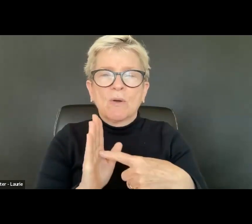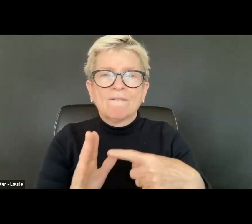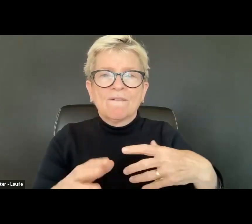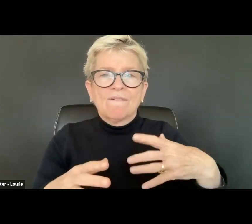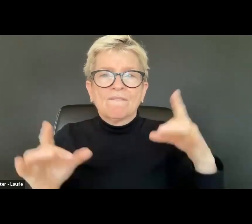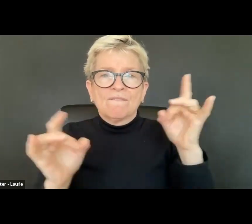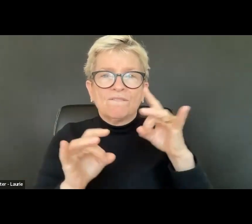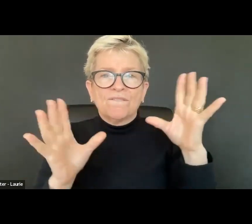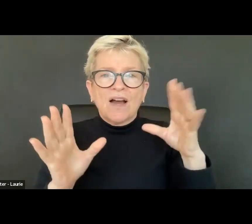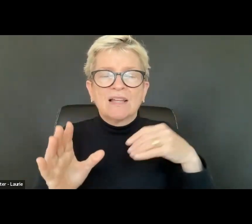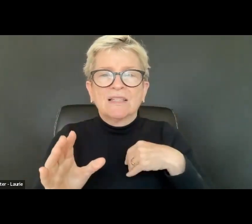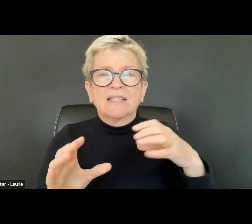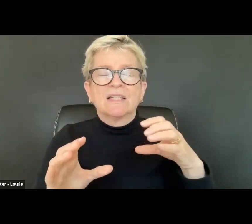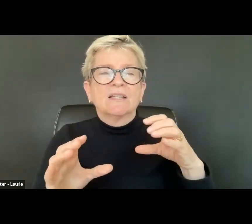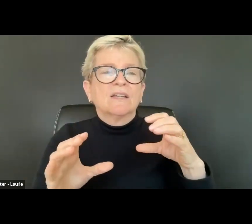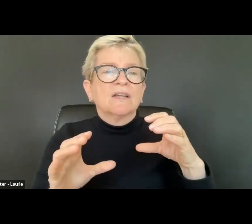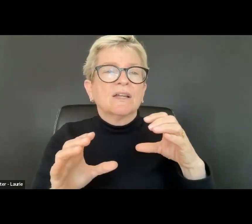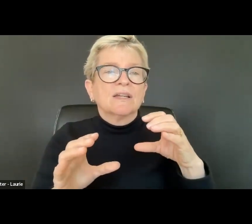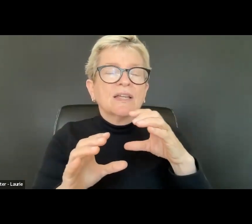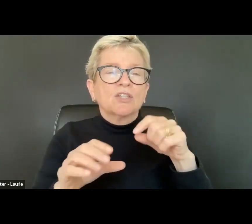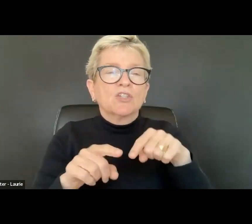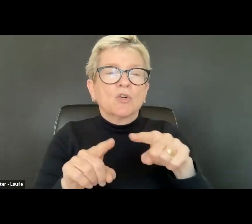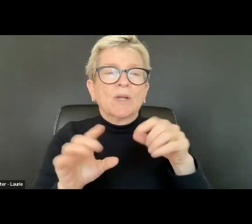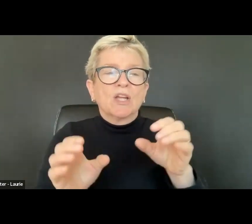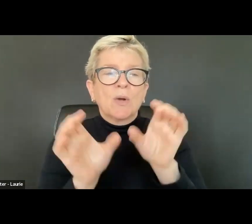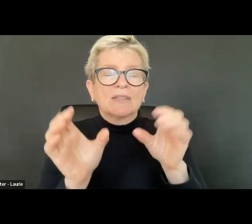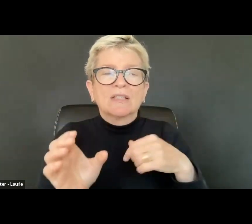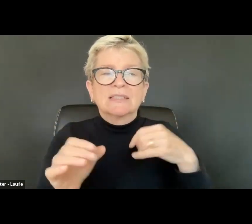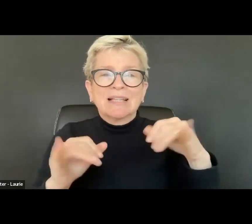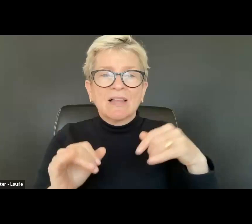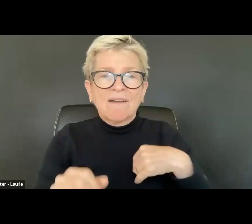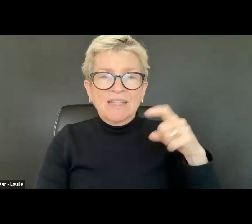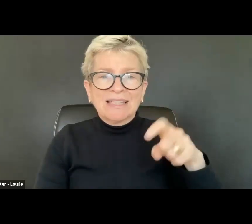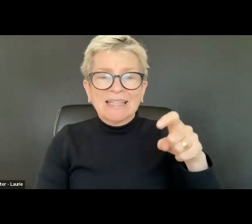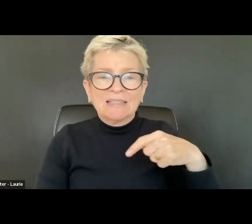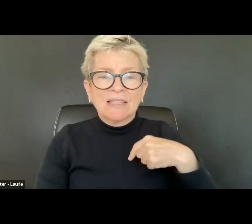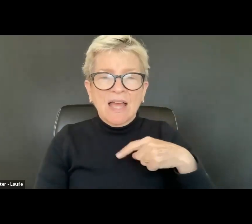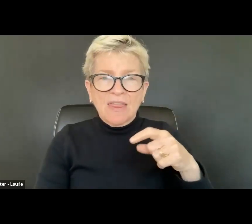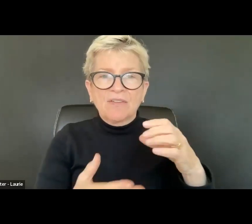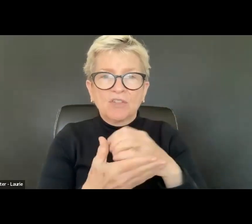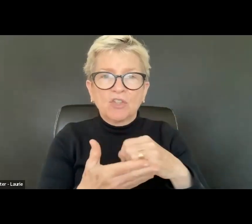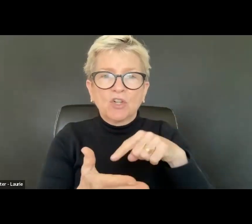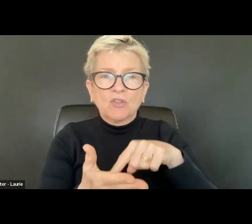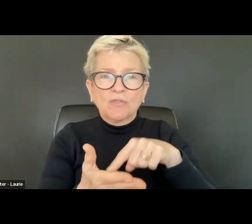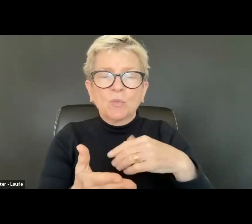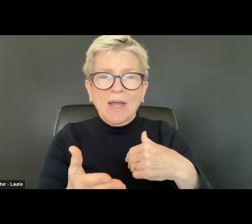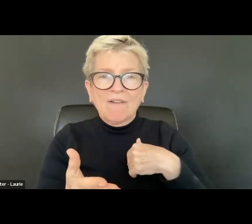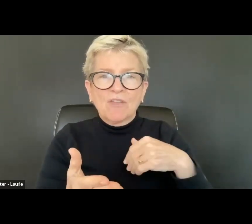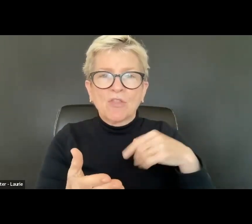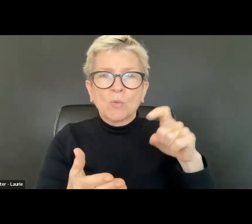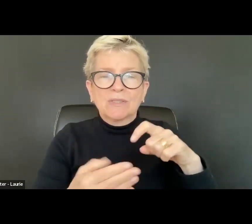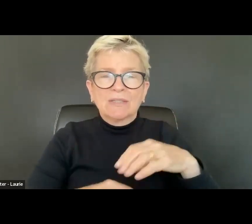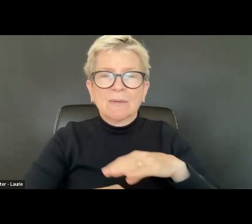in crisis are still have needs and deserve to have those needs met. In that same vein, as we move to a more supportive,